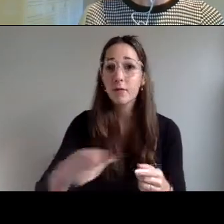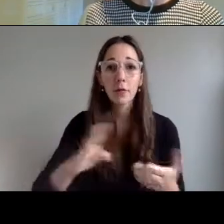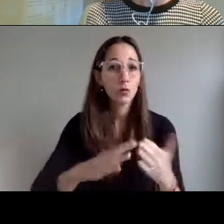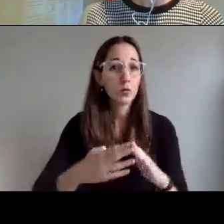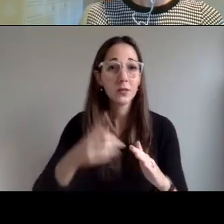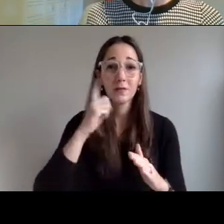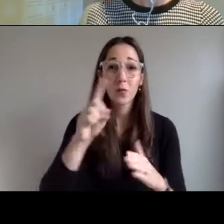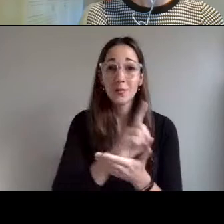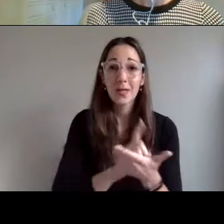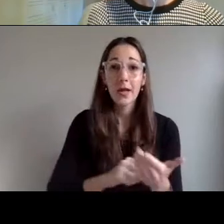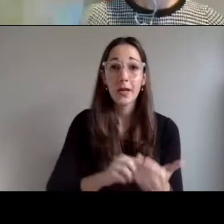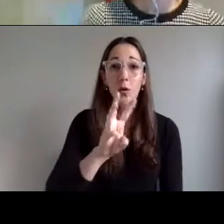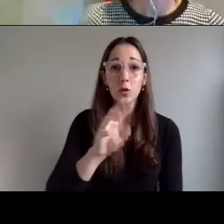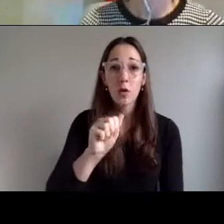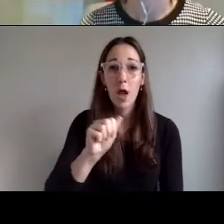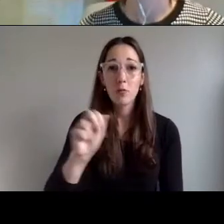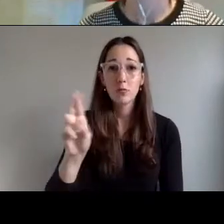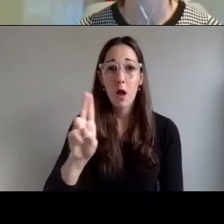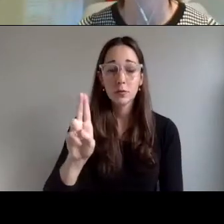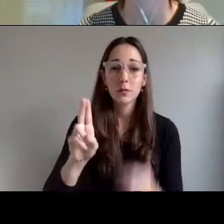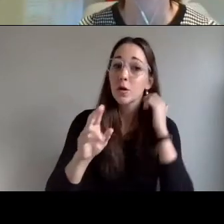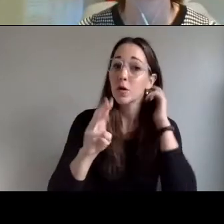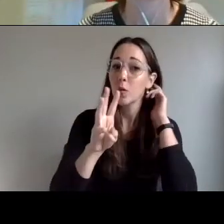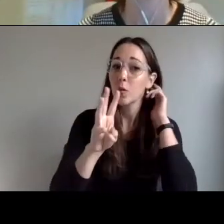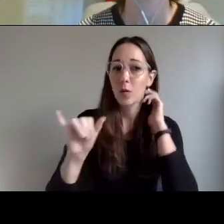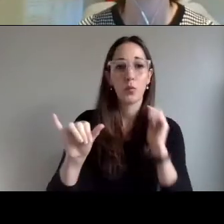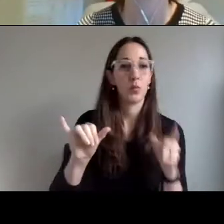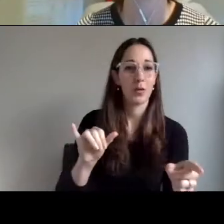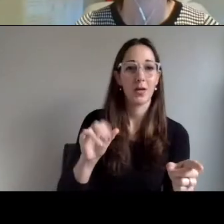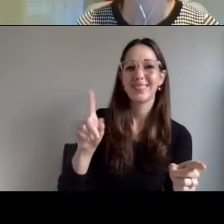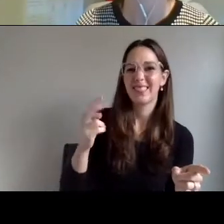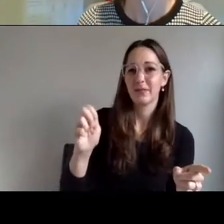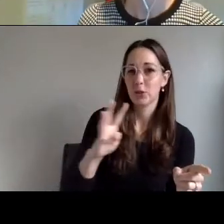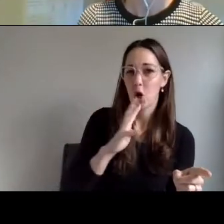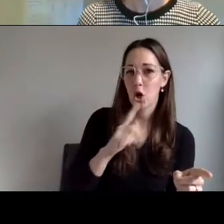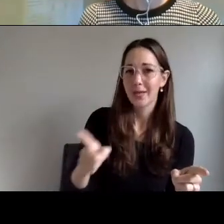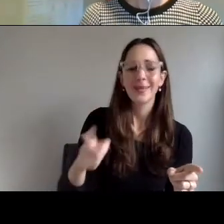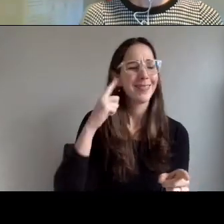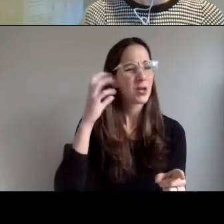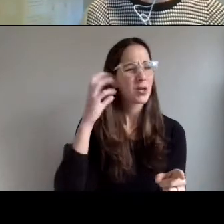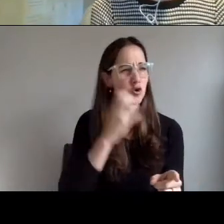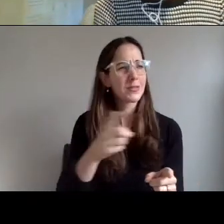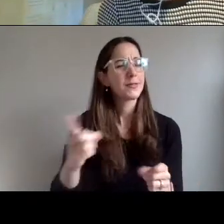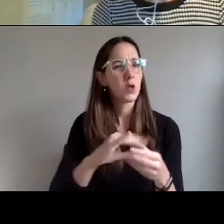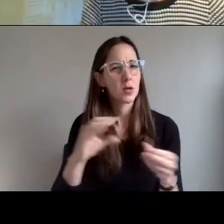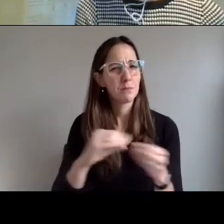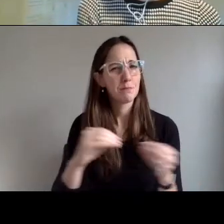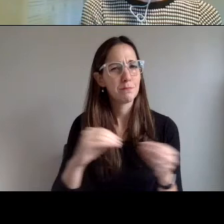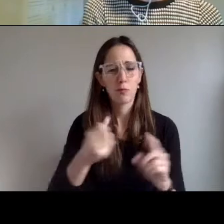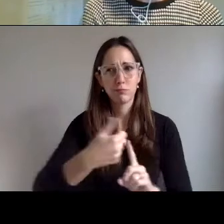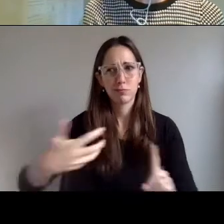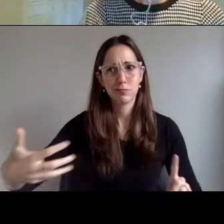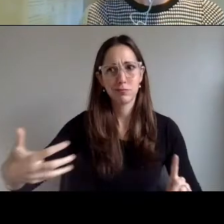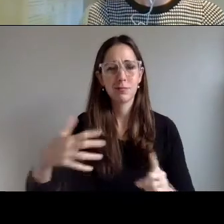I think Chris can say a lot about how we work with our first kind of usability test and story